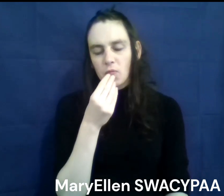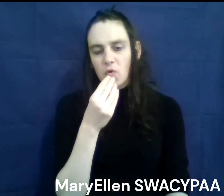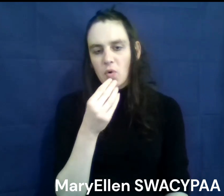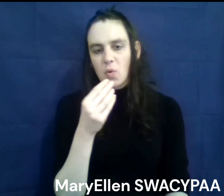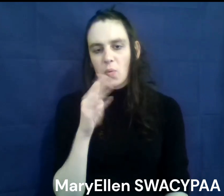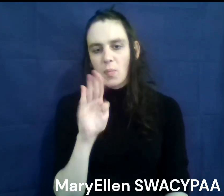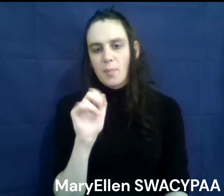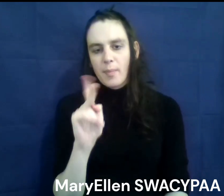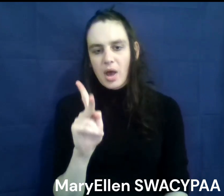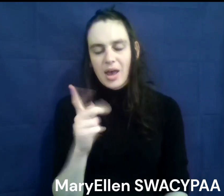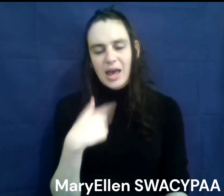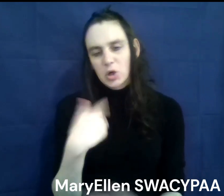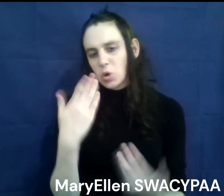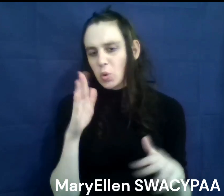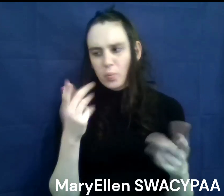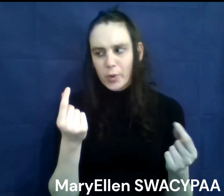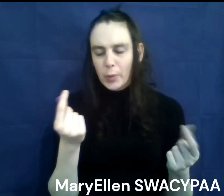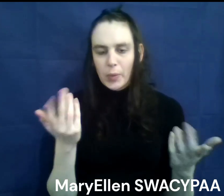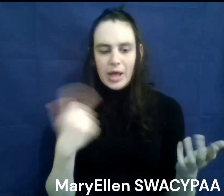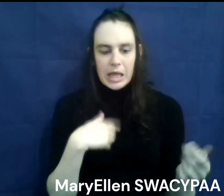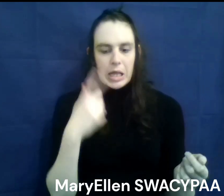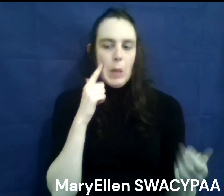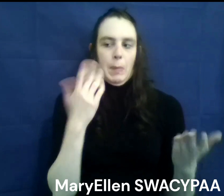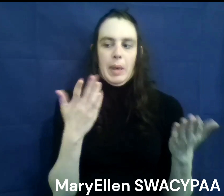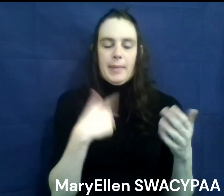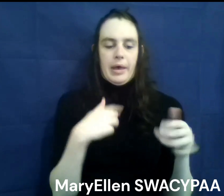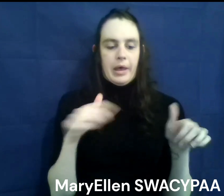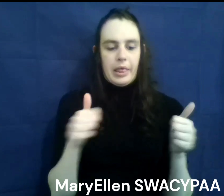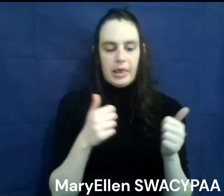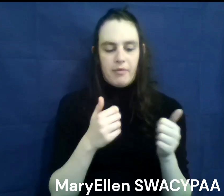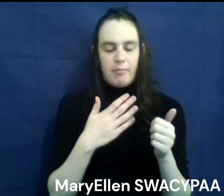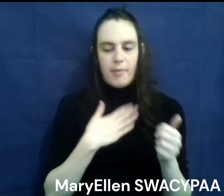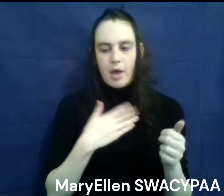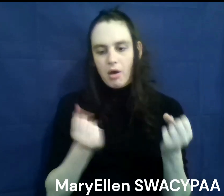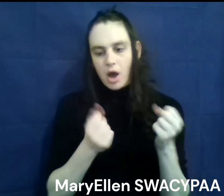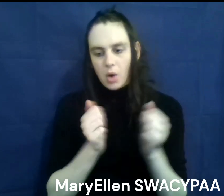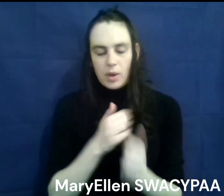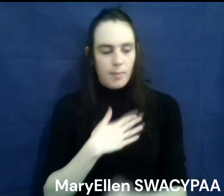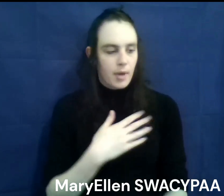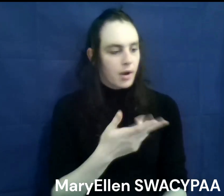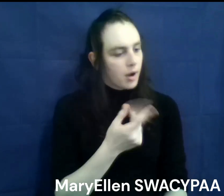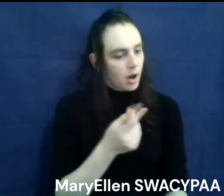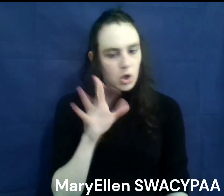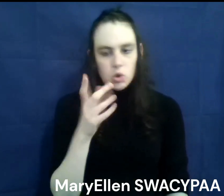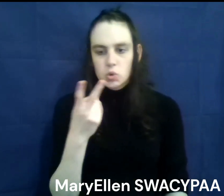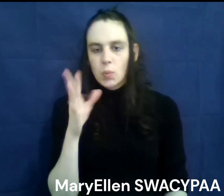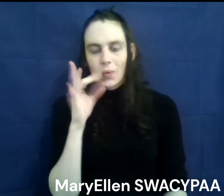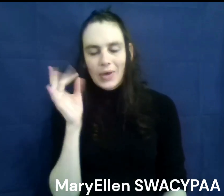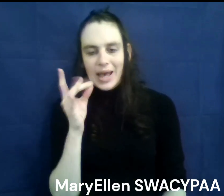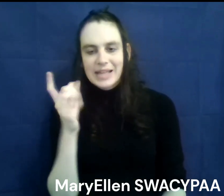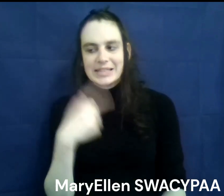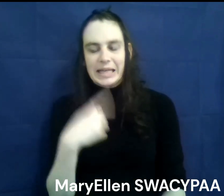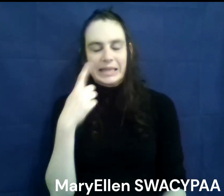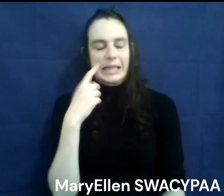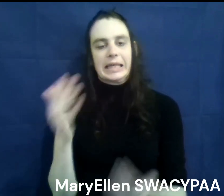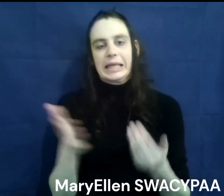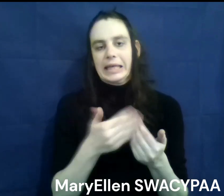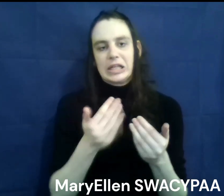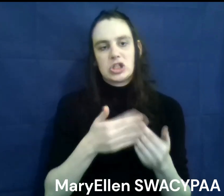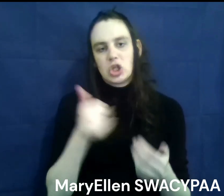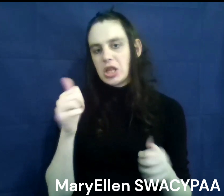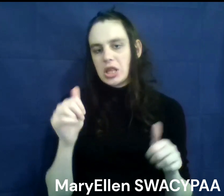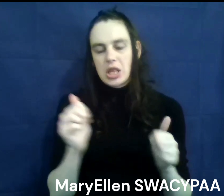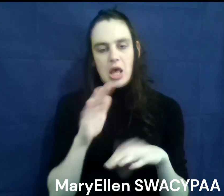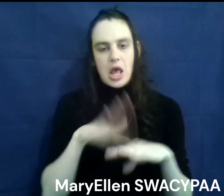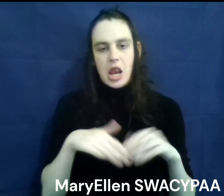going on. I was still thinking maybe I might just live in my car with my dog and my 2 cats because it had to be easier than this, right? But no,